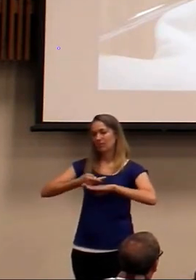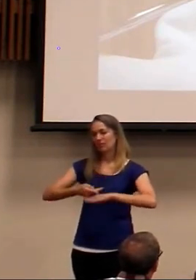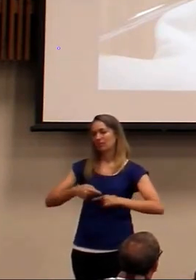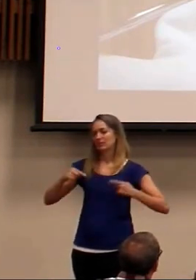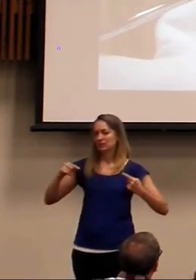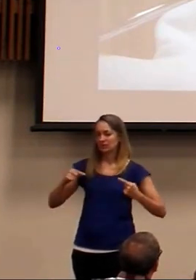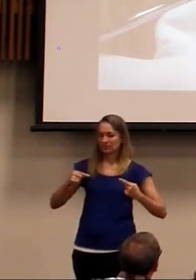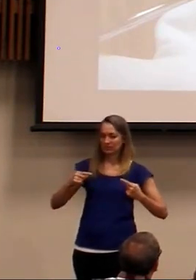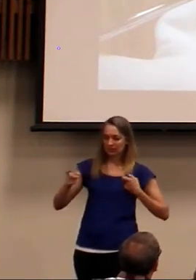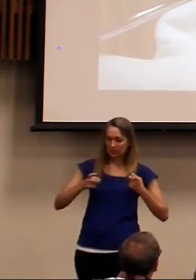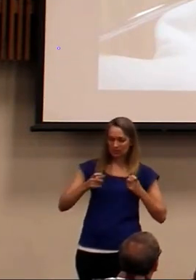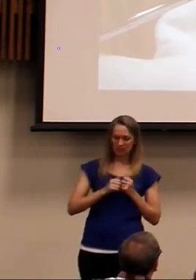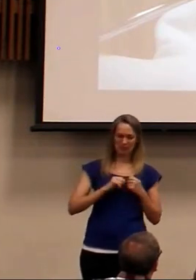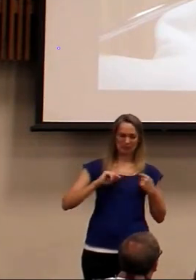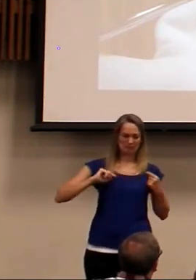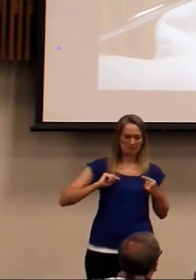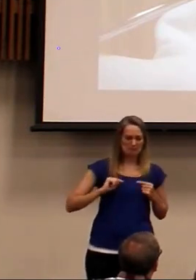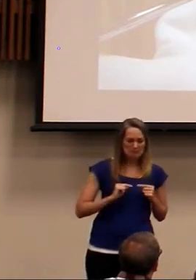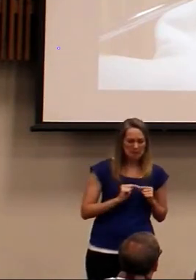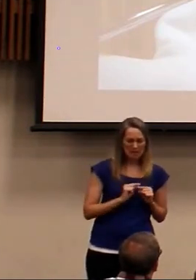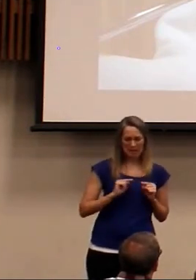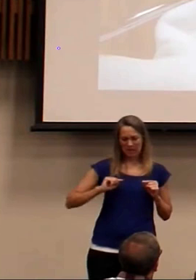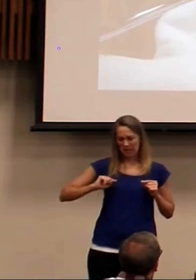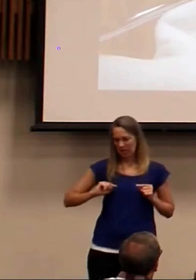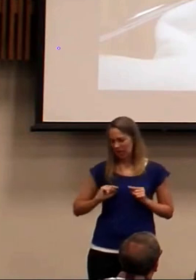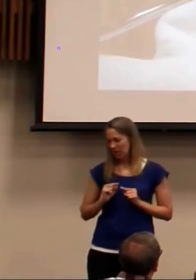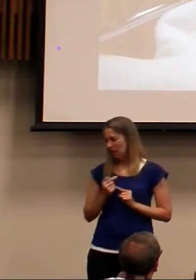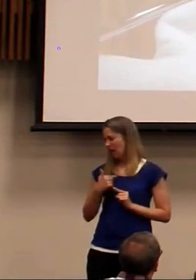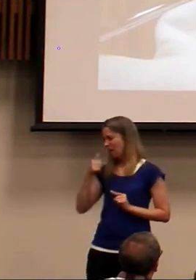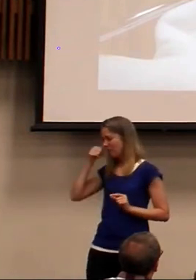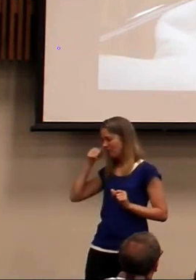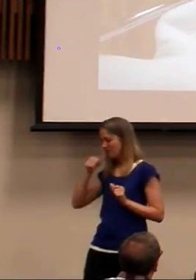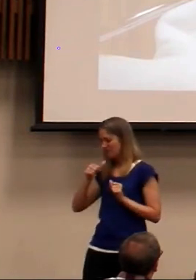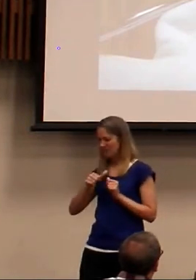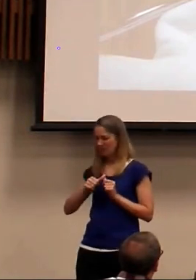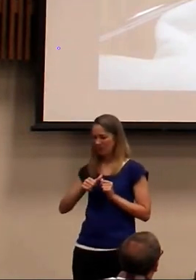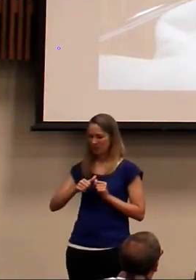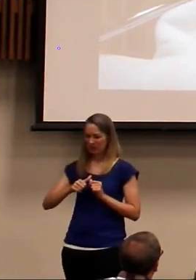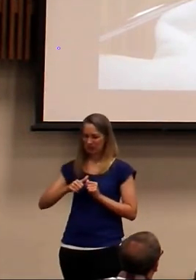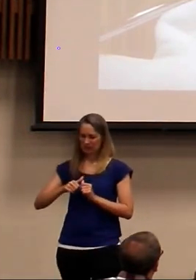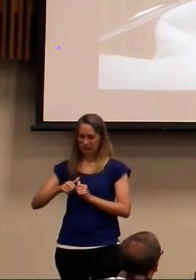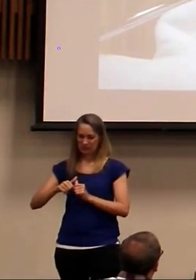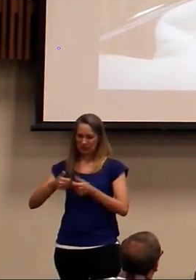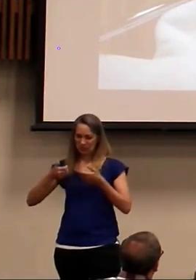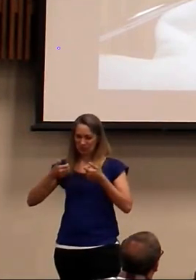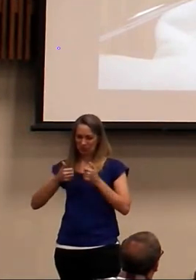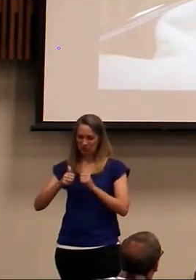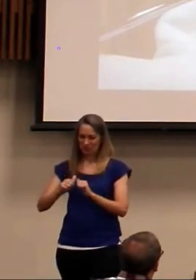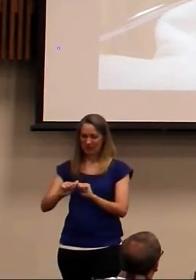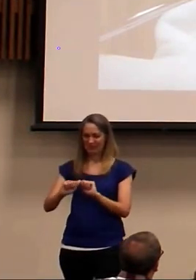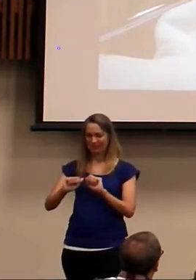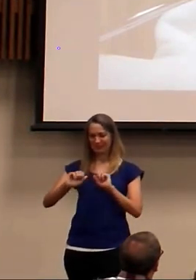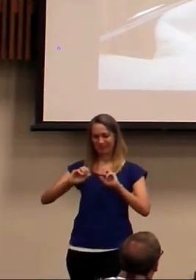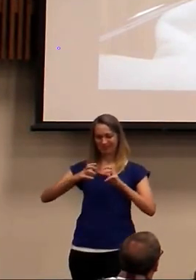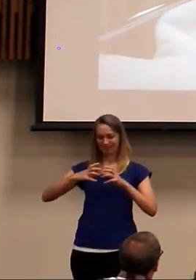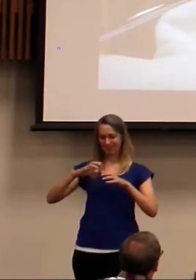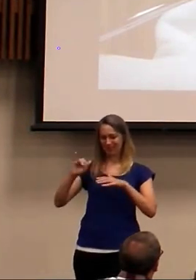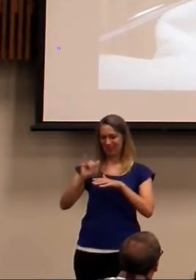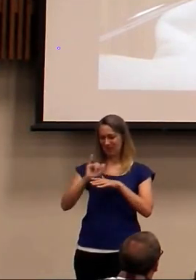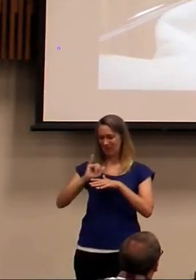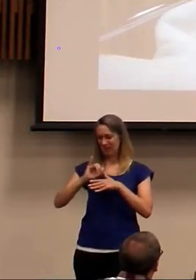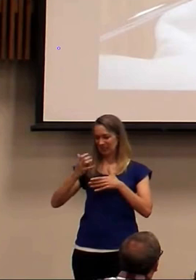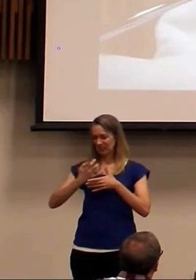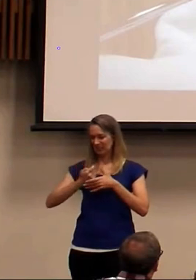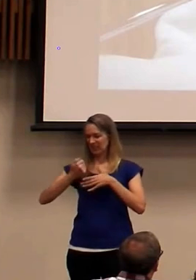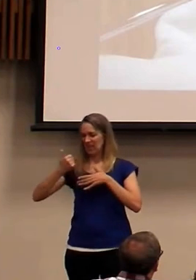pain. I still feel them tearing at my flesh to get the infection out. I still feel all those things.